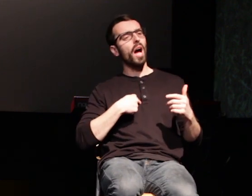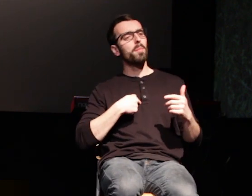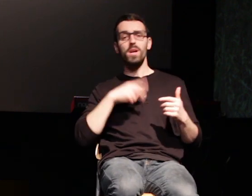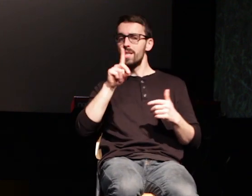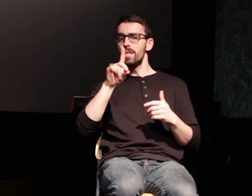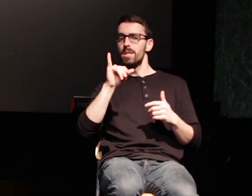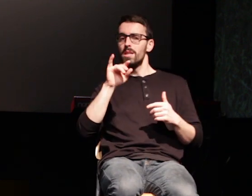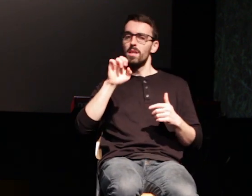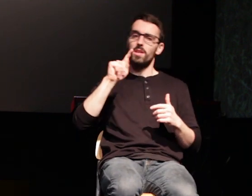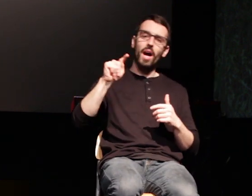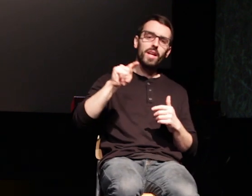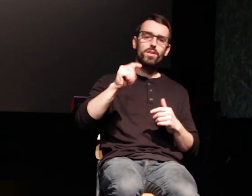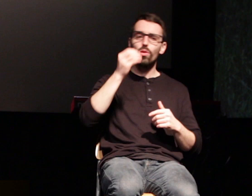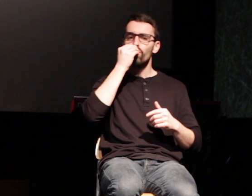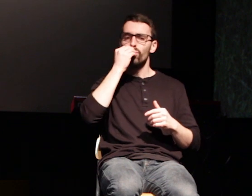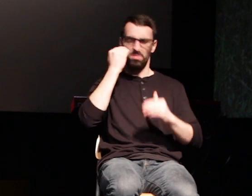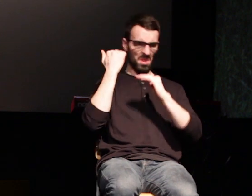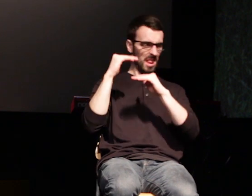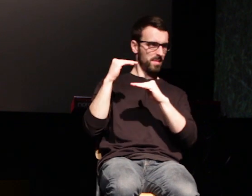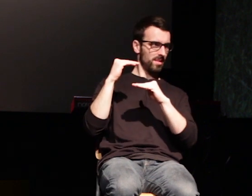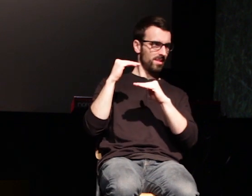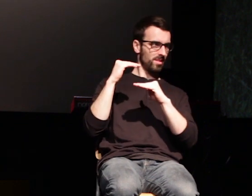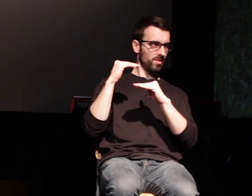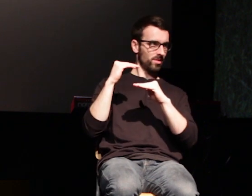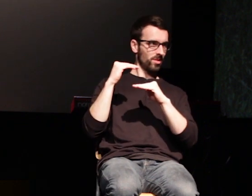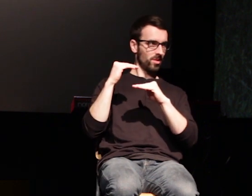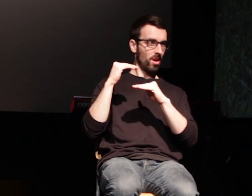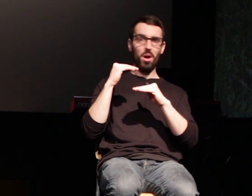more fast food? Or is that just a David thing?